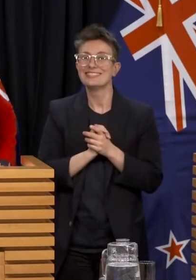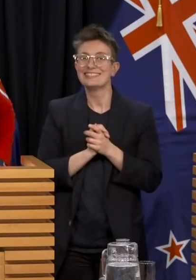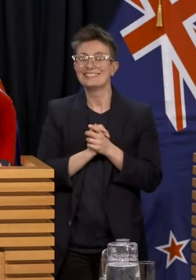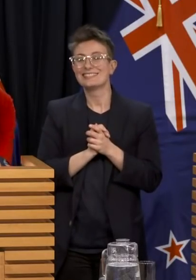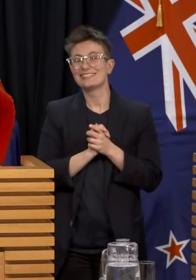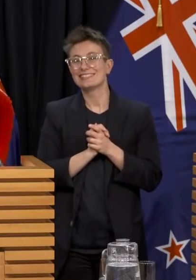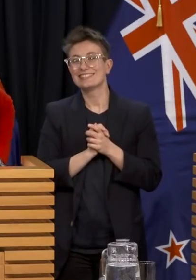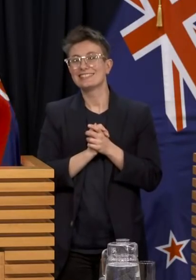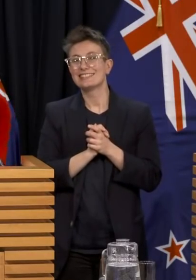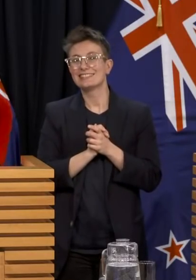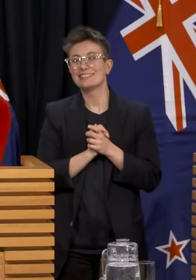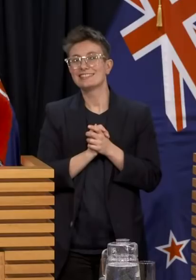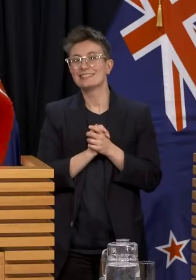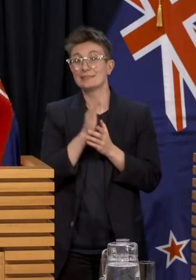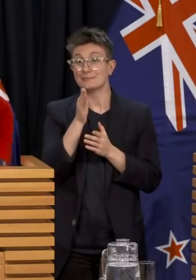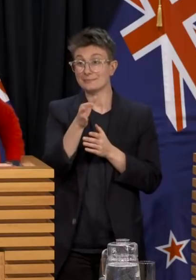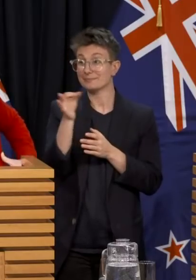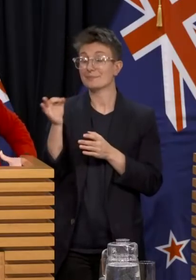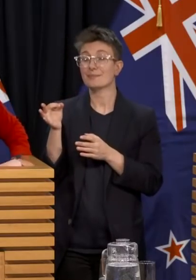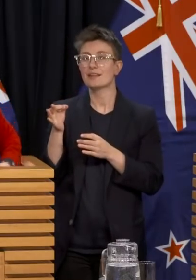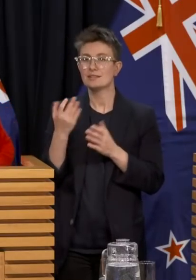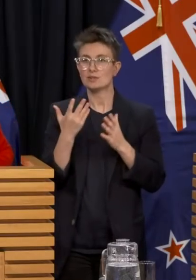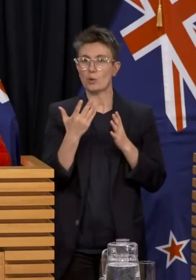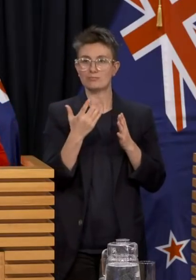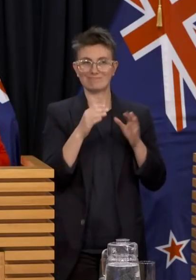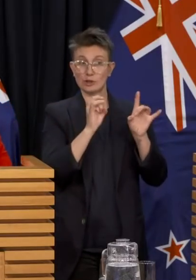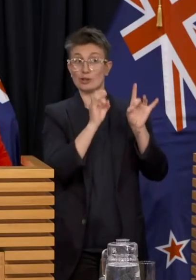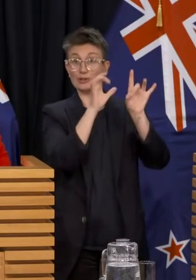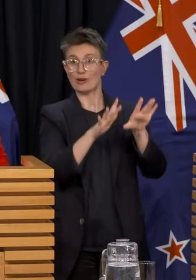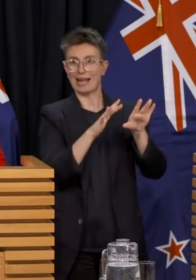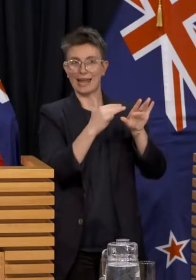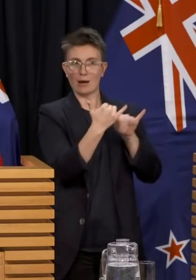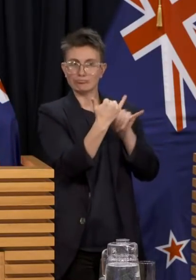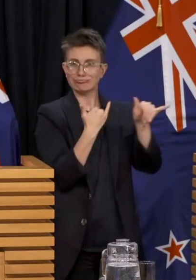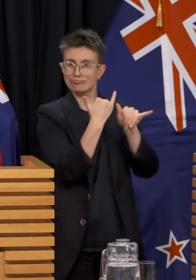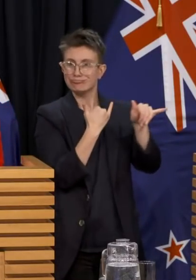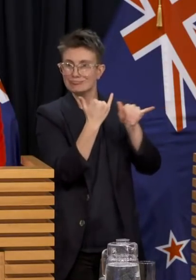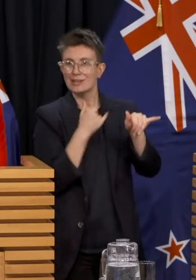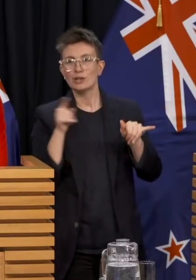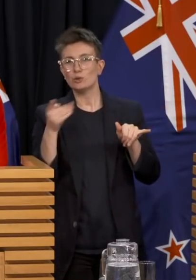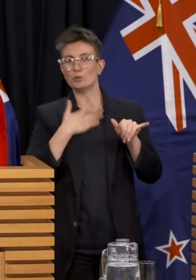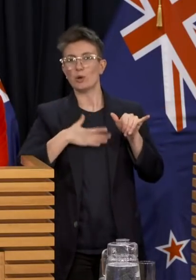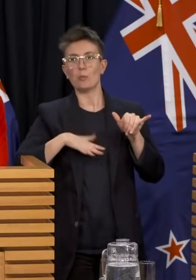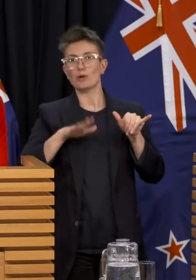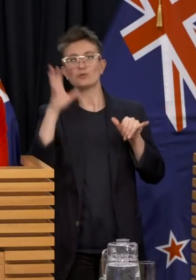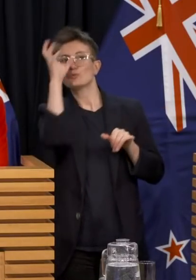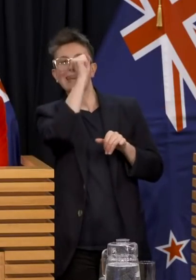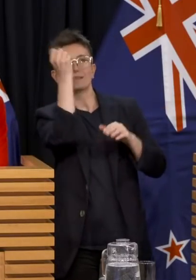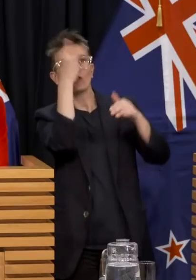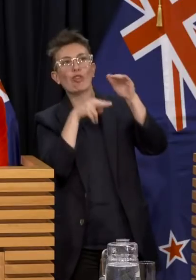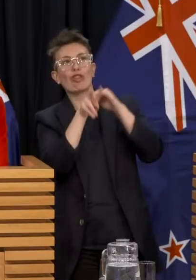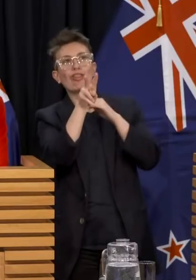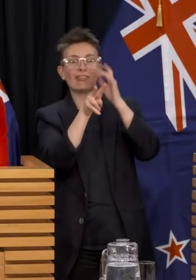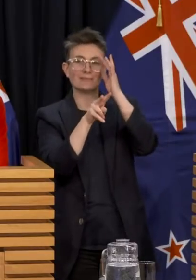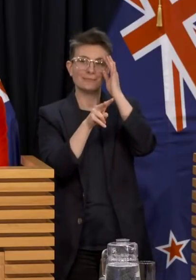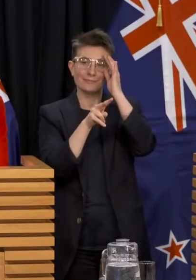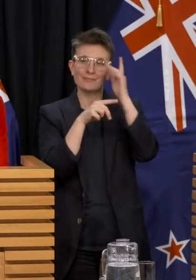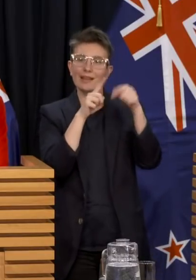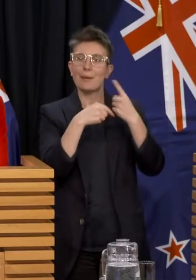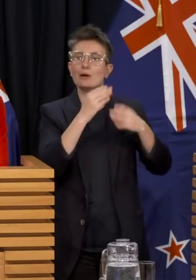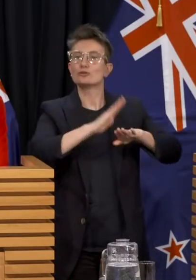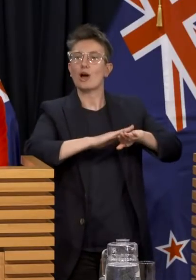Just back on the bubble, I know you don't want to speculate, and you've never wanted to speculate about a time frame, but at this